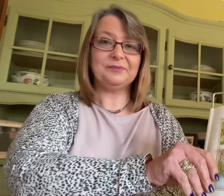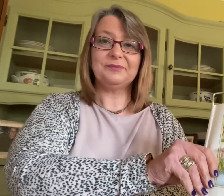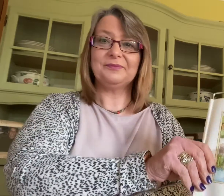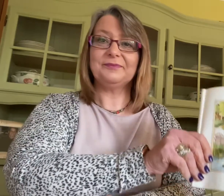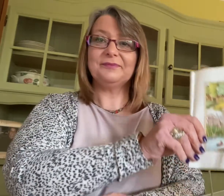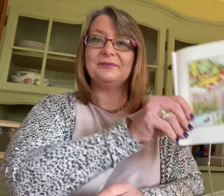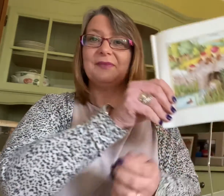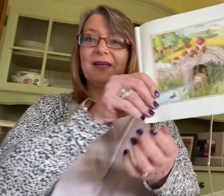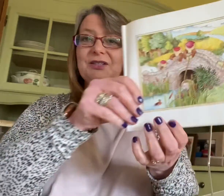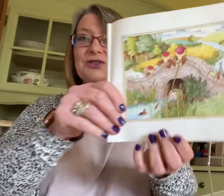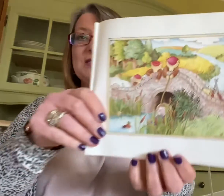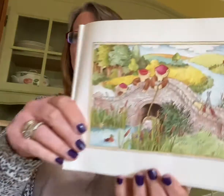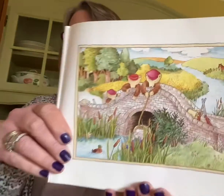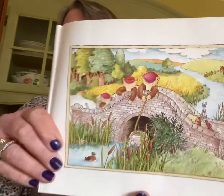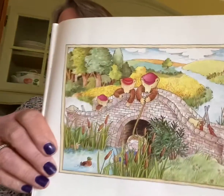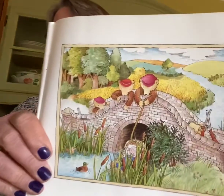Can you see Baby Bunting?